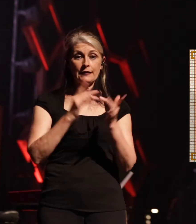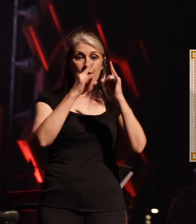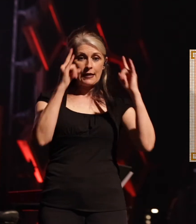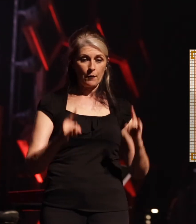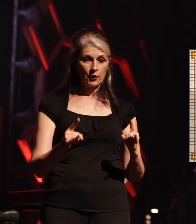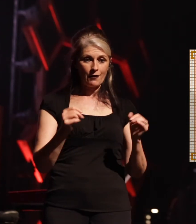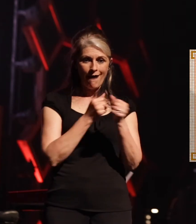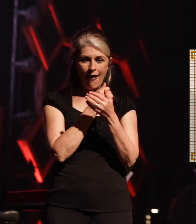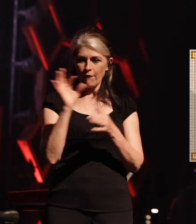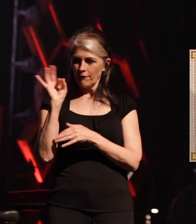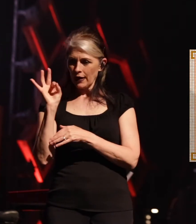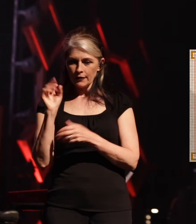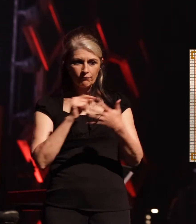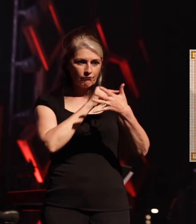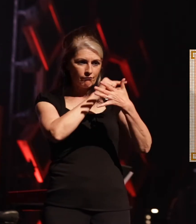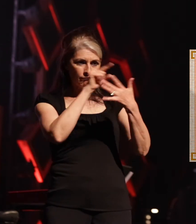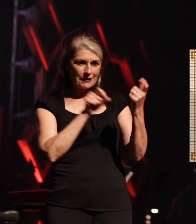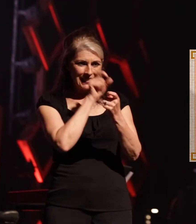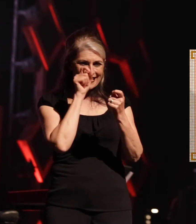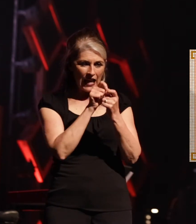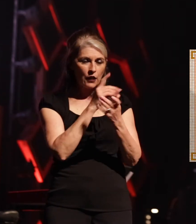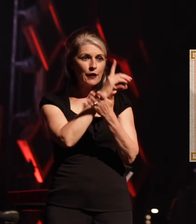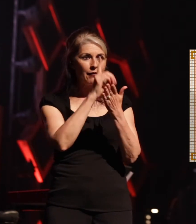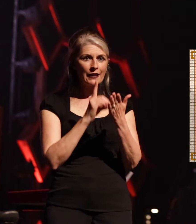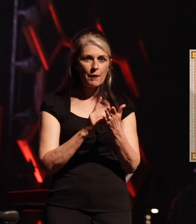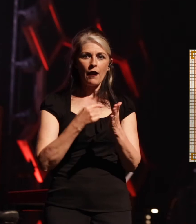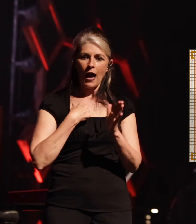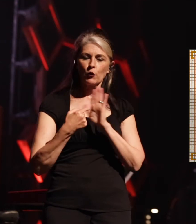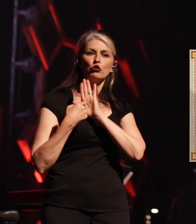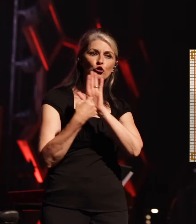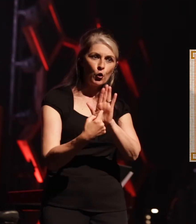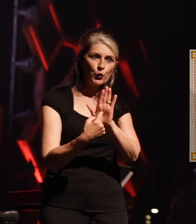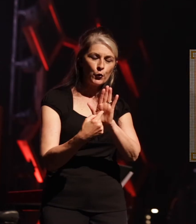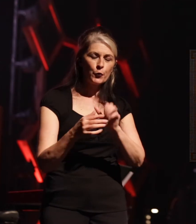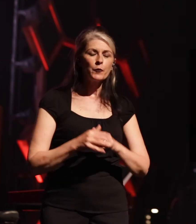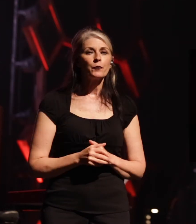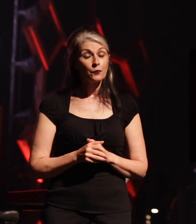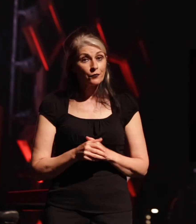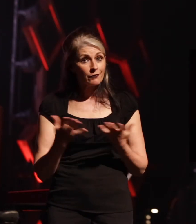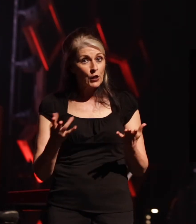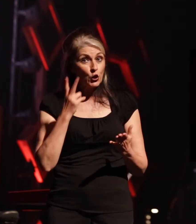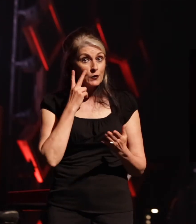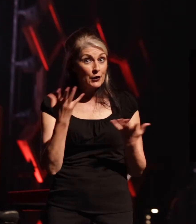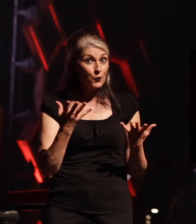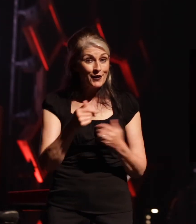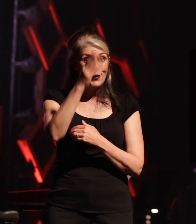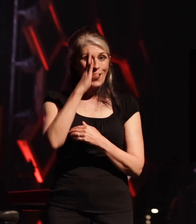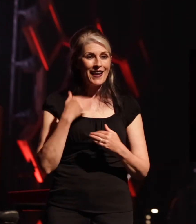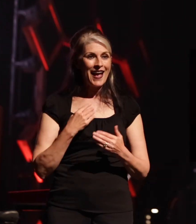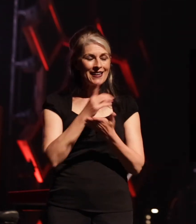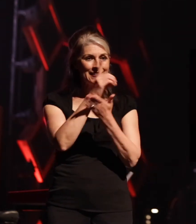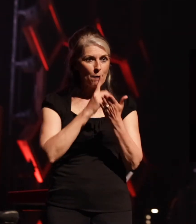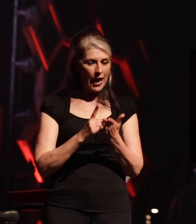exactly like the pattern that I will show you. So what we see here is that God had a pattern. There was a pattern